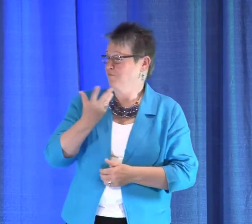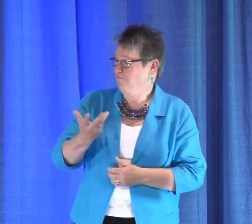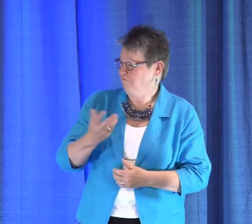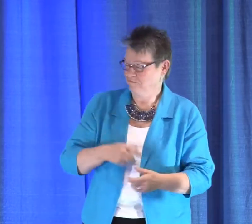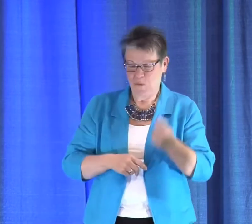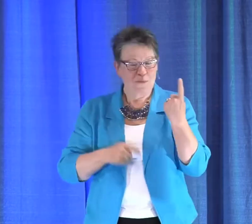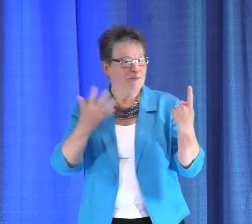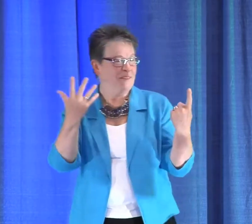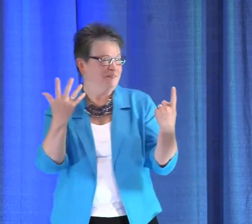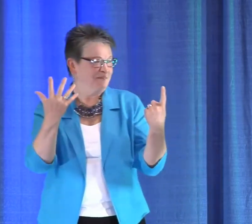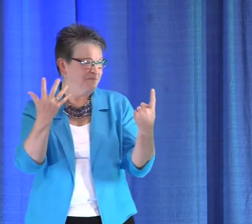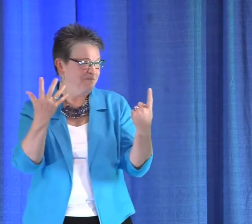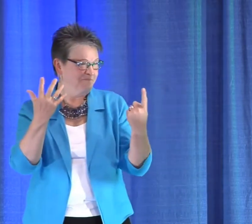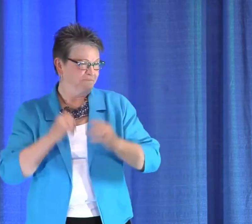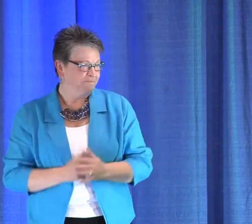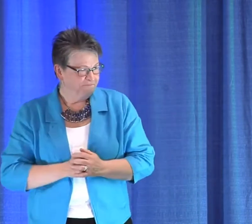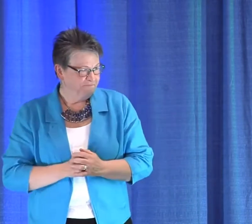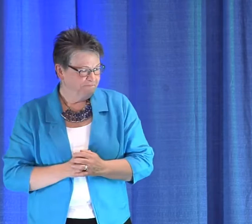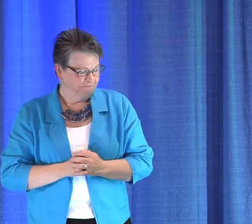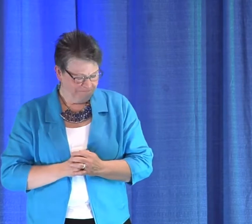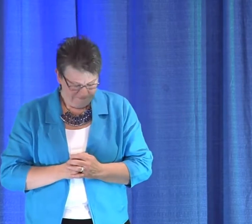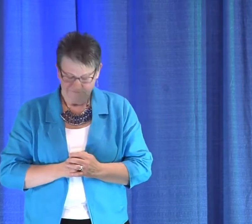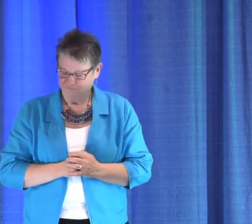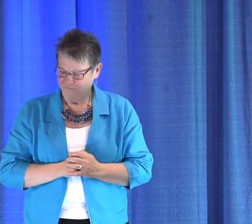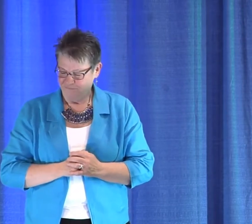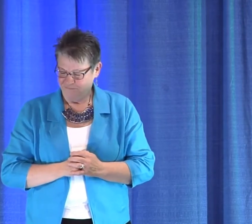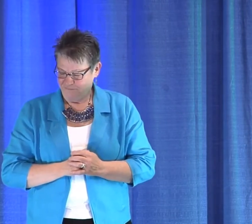I want to leave you with one important thing.